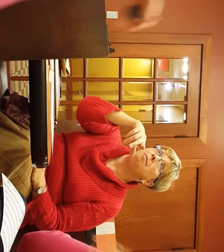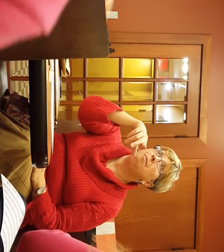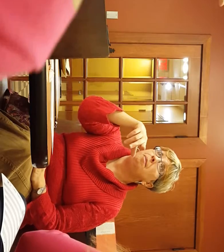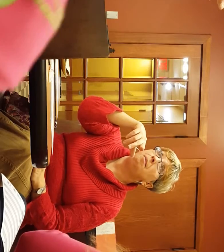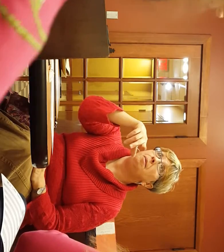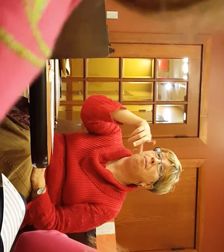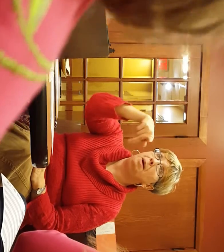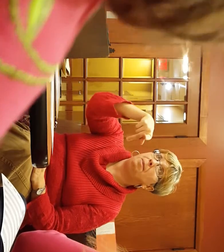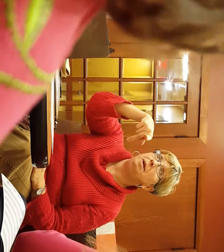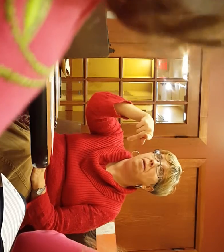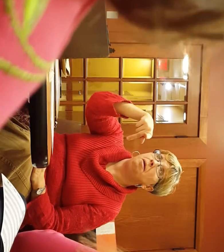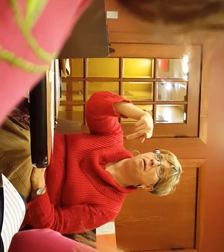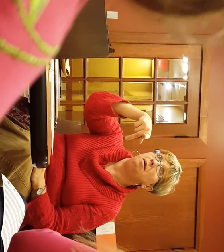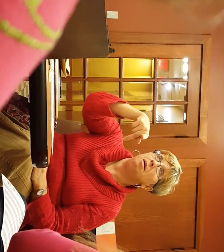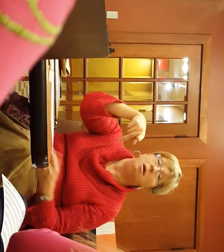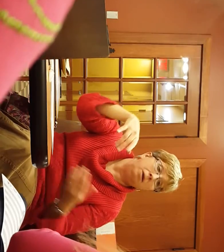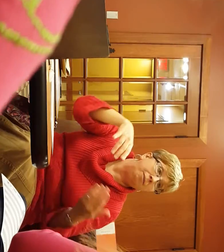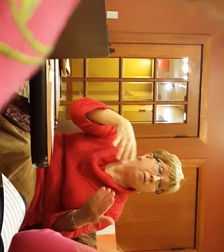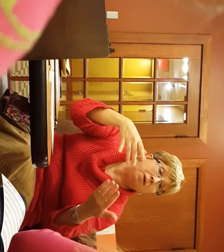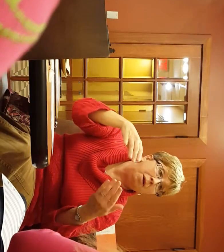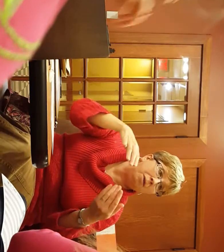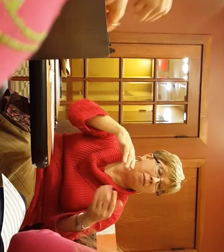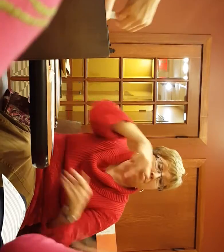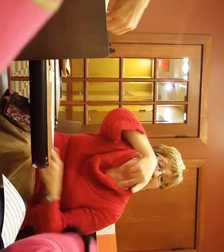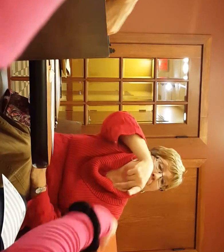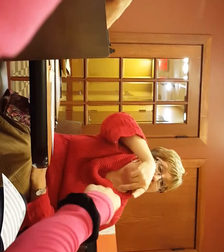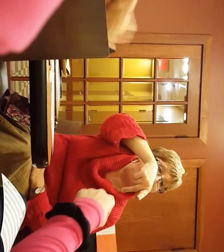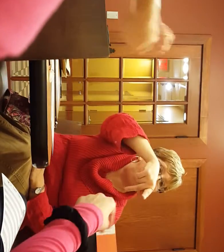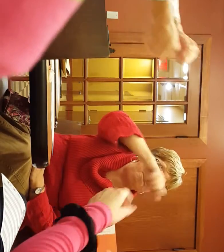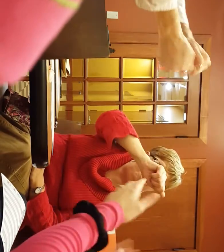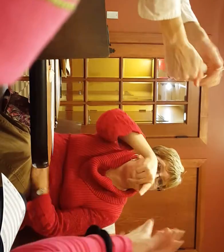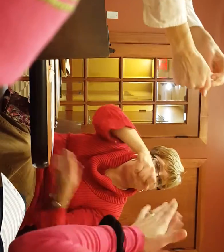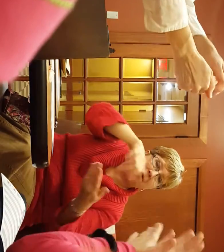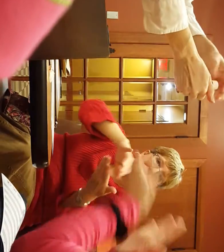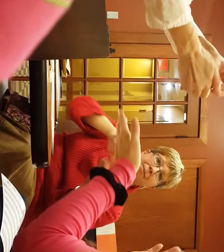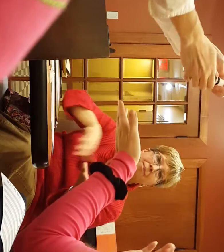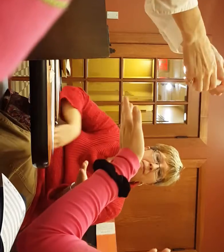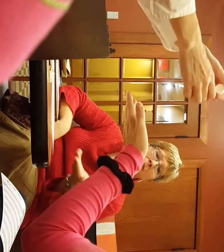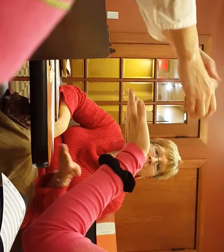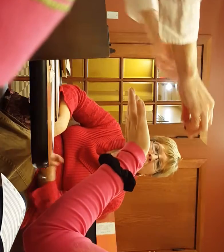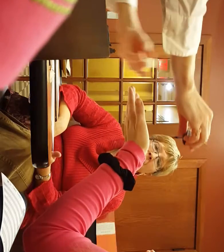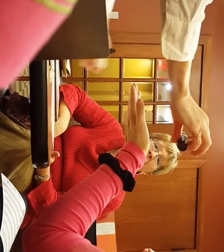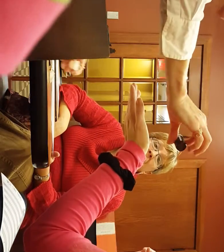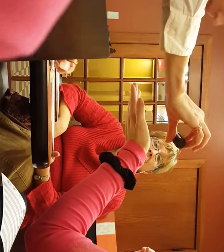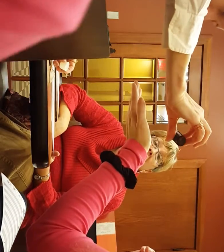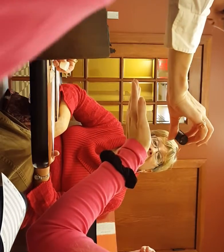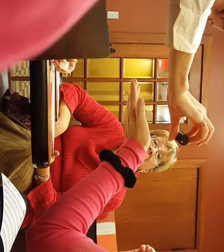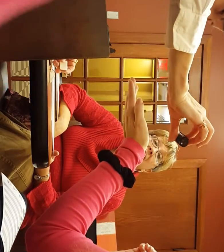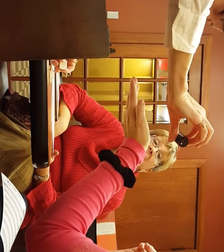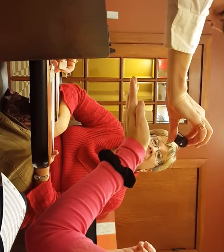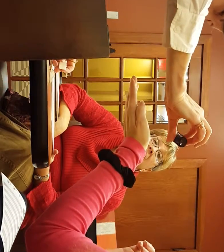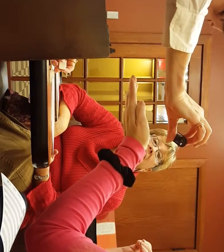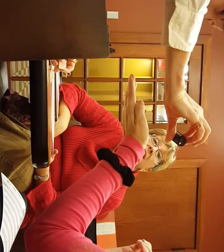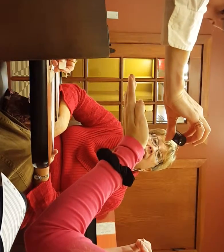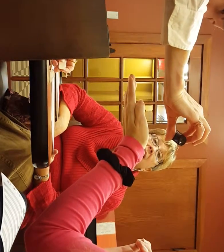but you know, it's got a refreshing aroma that helps support healthy digestion. Yeah. Well, that's a good thing to digest.